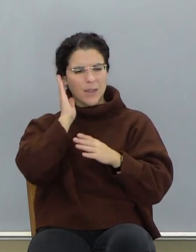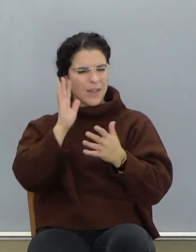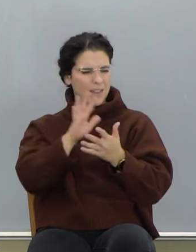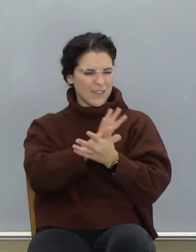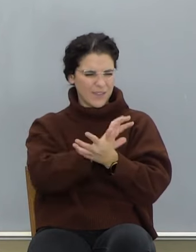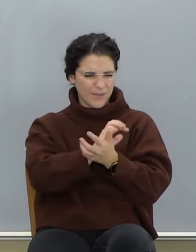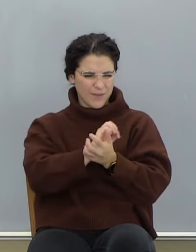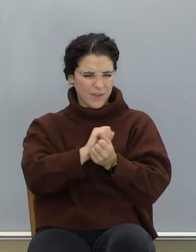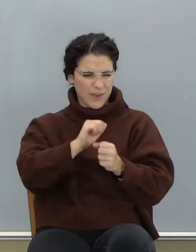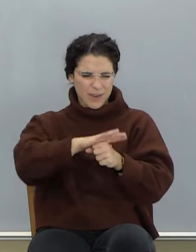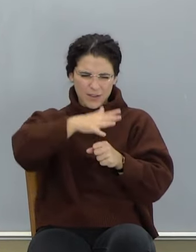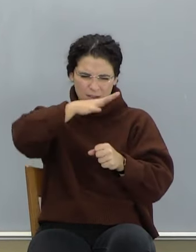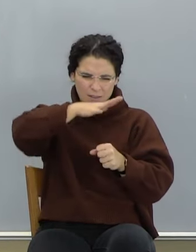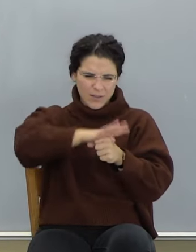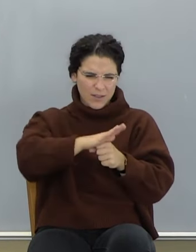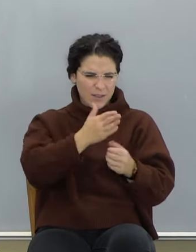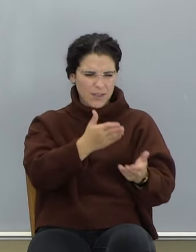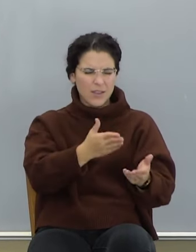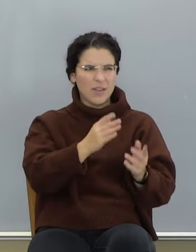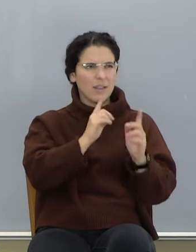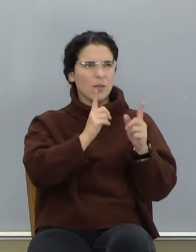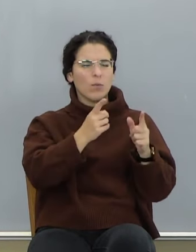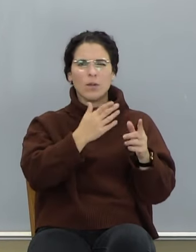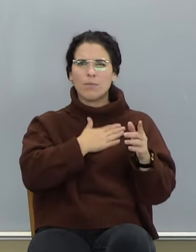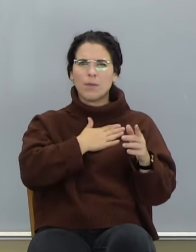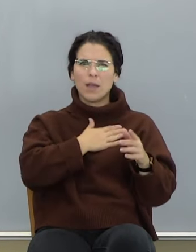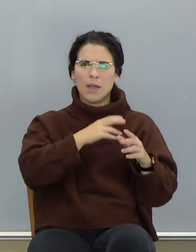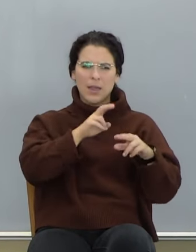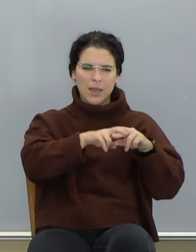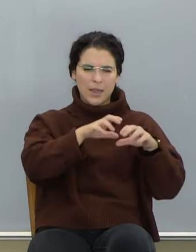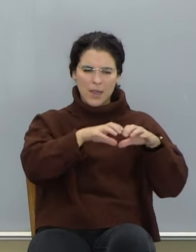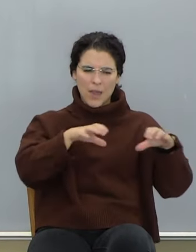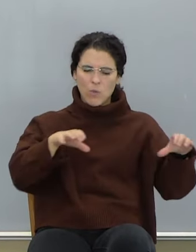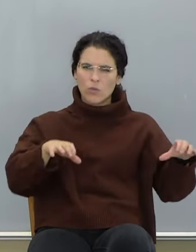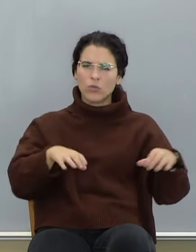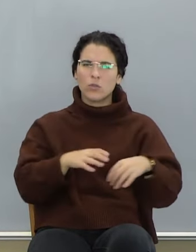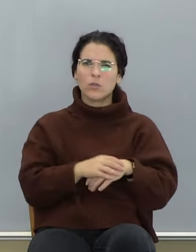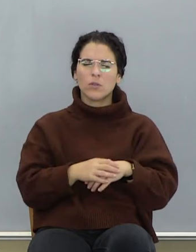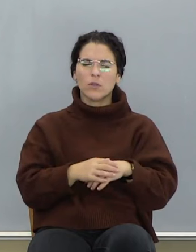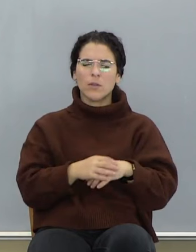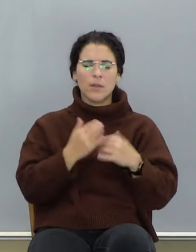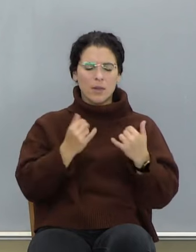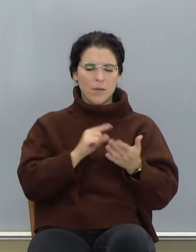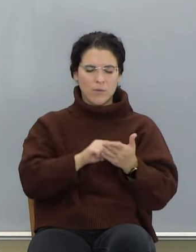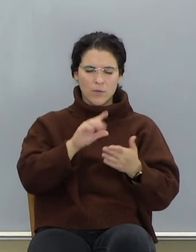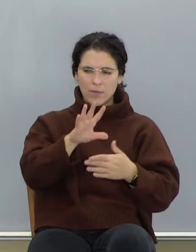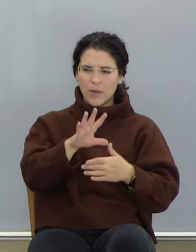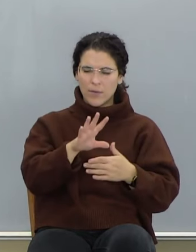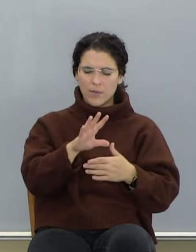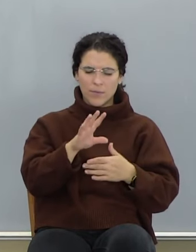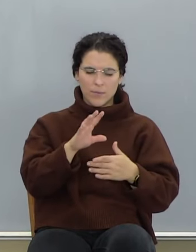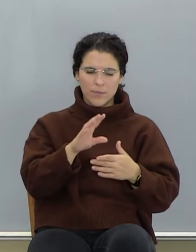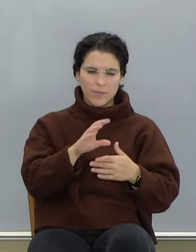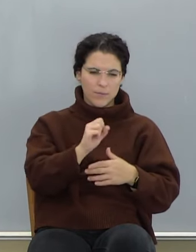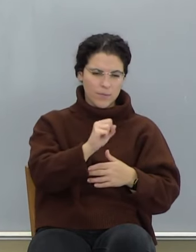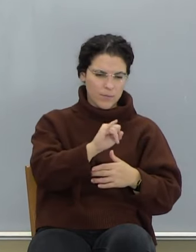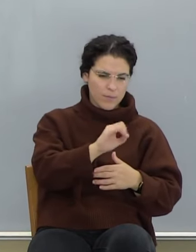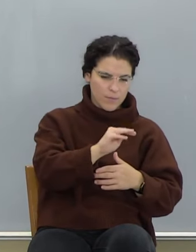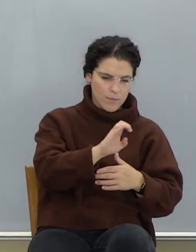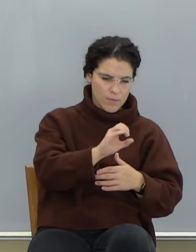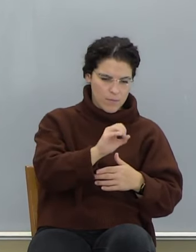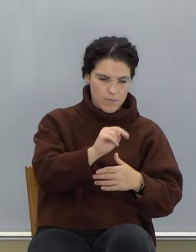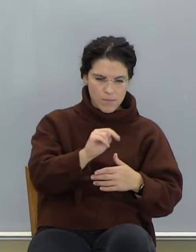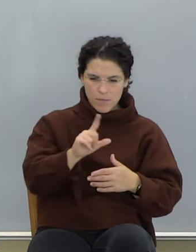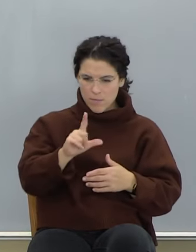defilest thou it. He went up to my couch. Now look at verse 5. In verse 5, Simeon and Levi